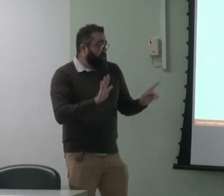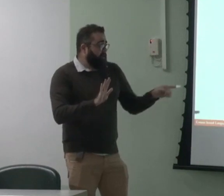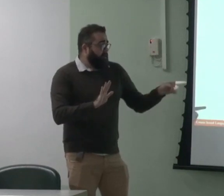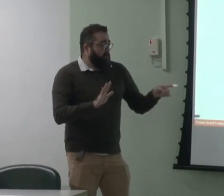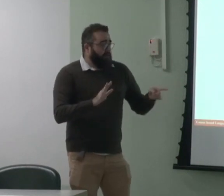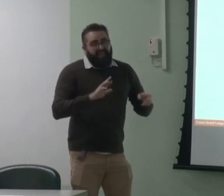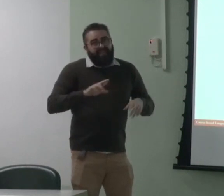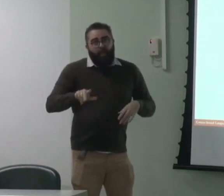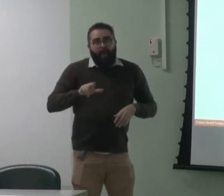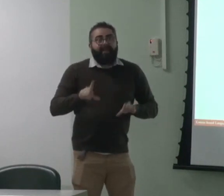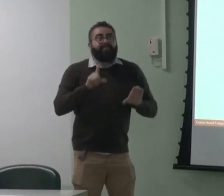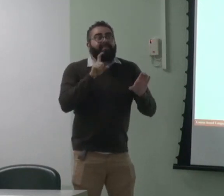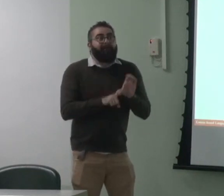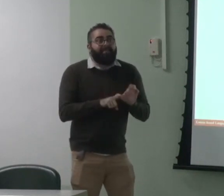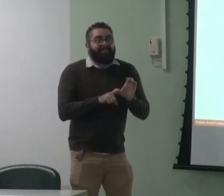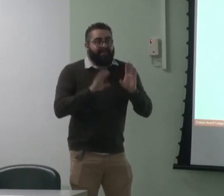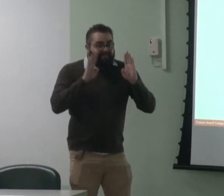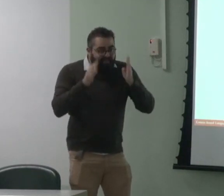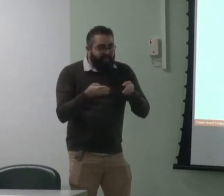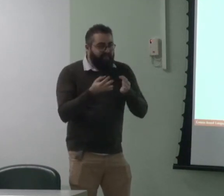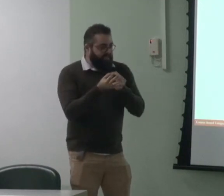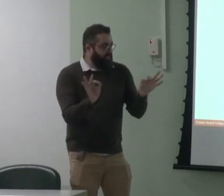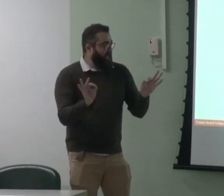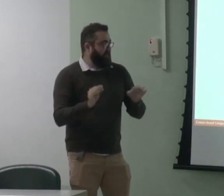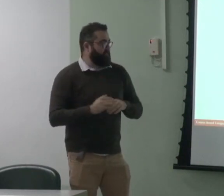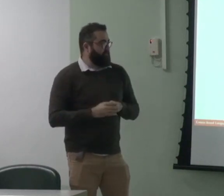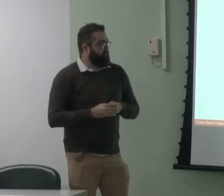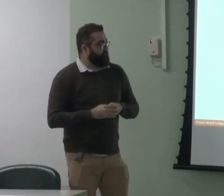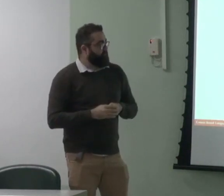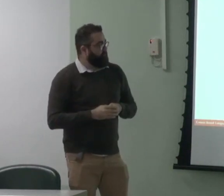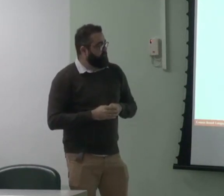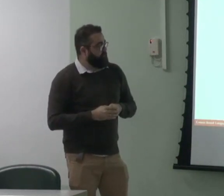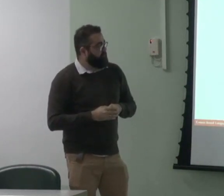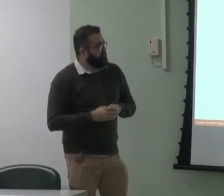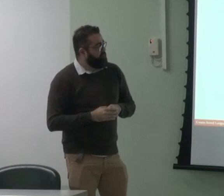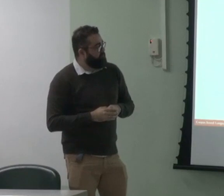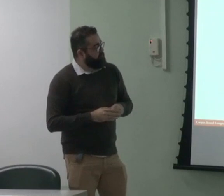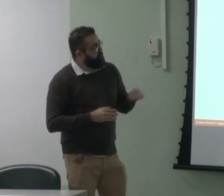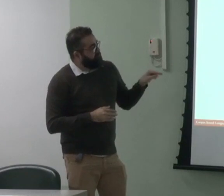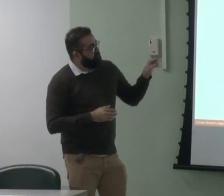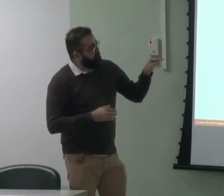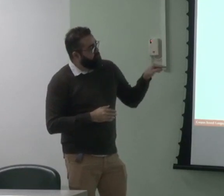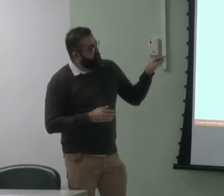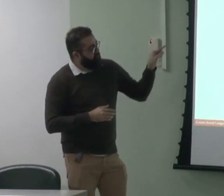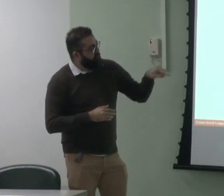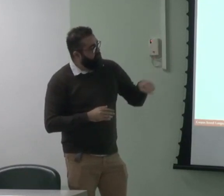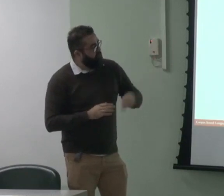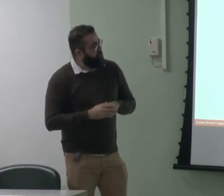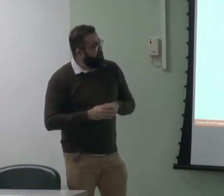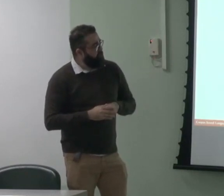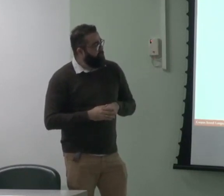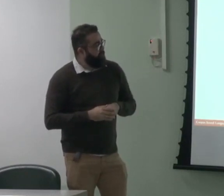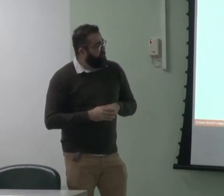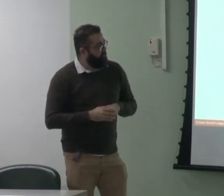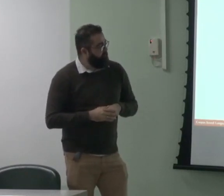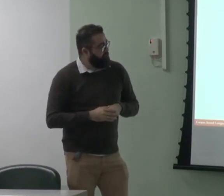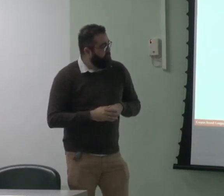there, are really important. So it's not just about the direction of the arrows, but also about the types.